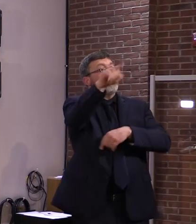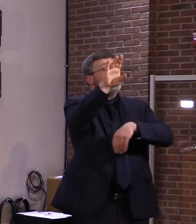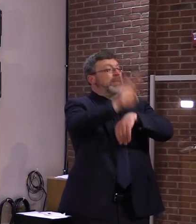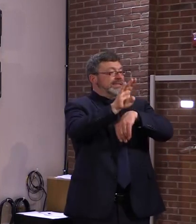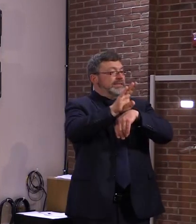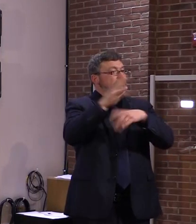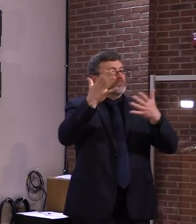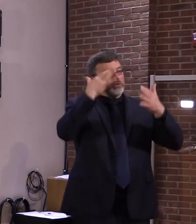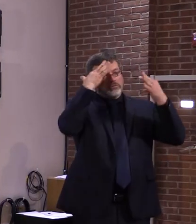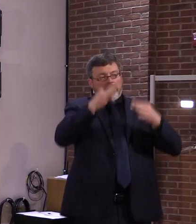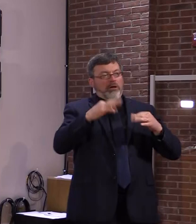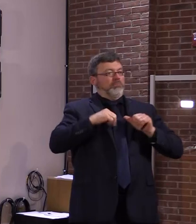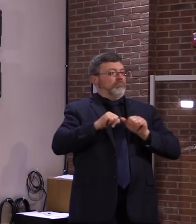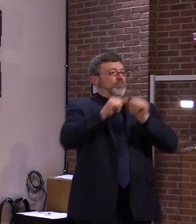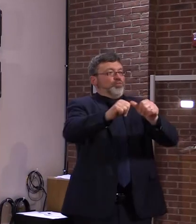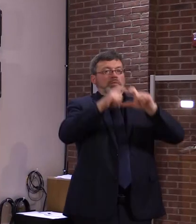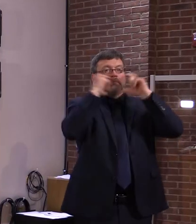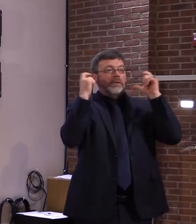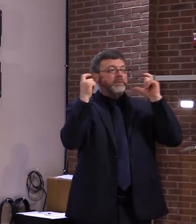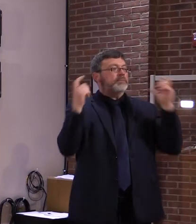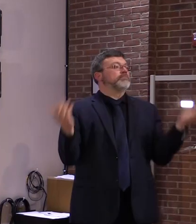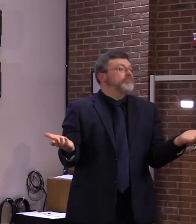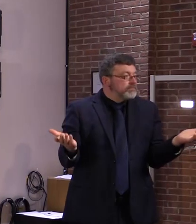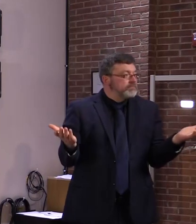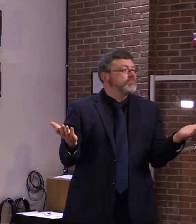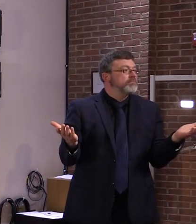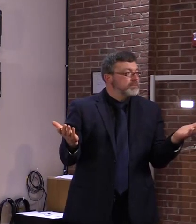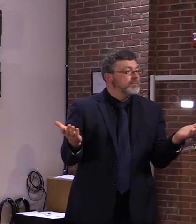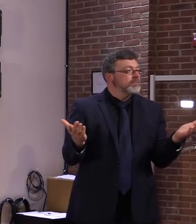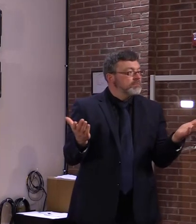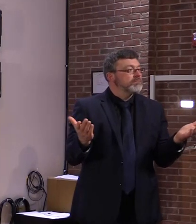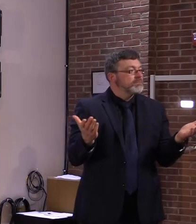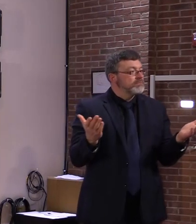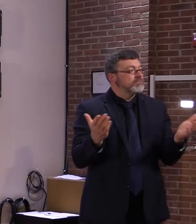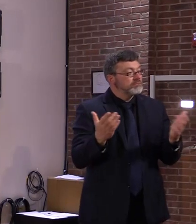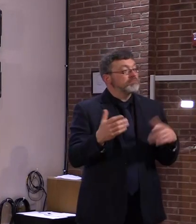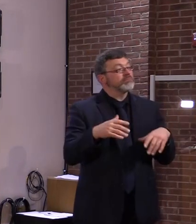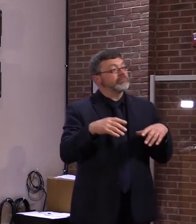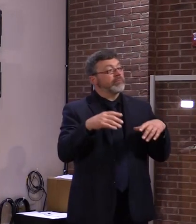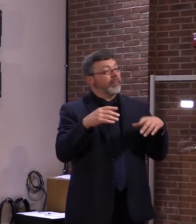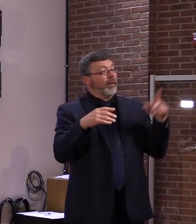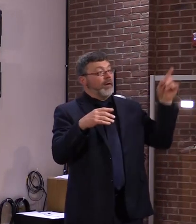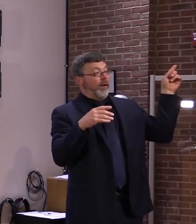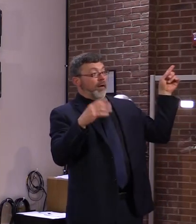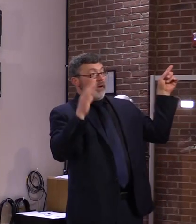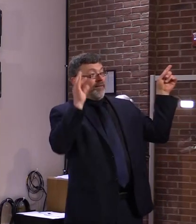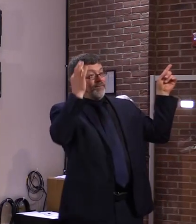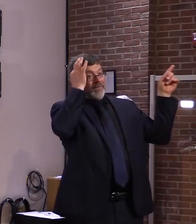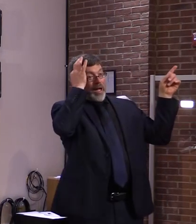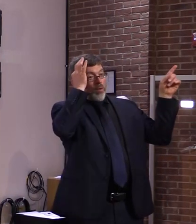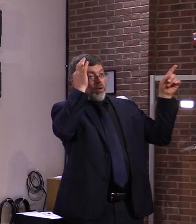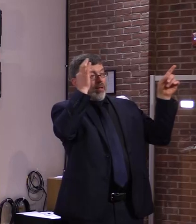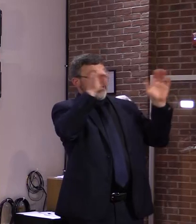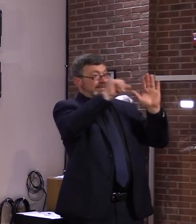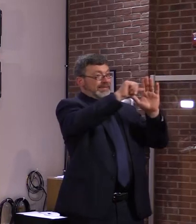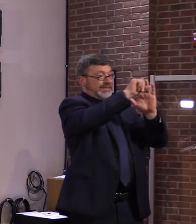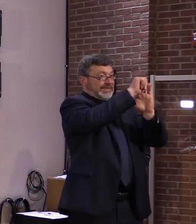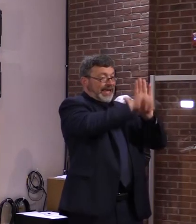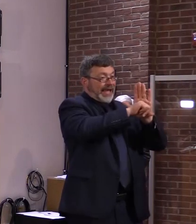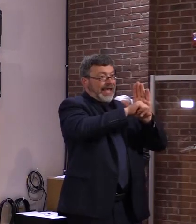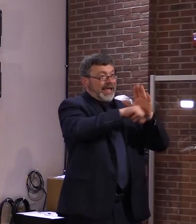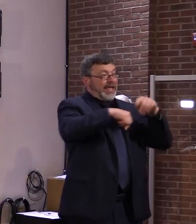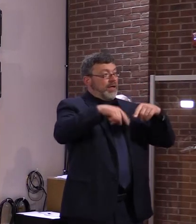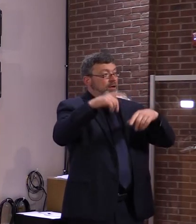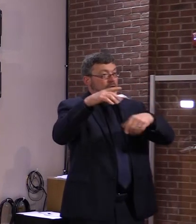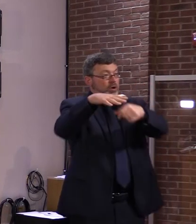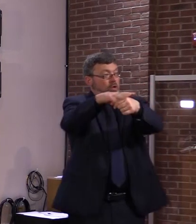children who are too young to be vaccinated, now just up to age 11, or the schools they attend and the teachers